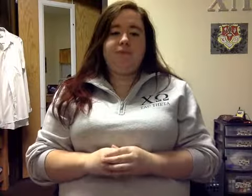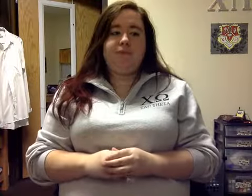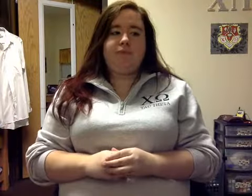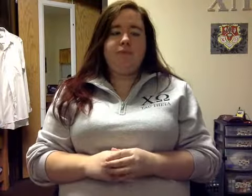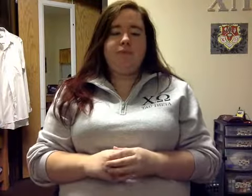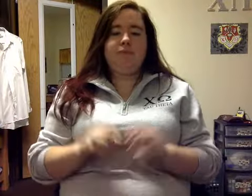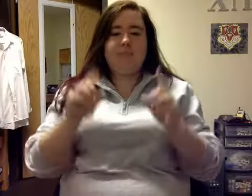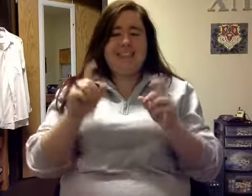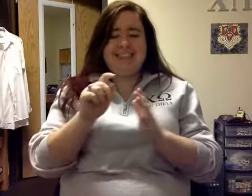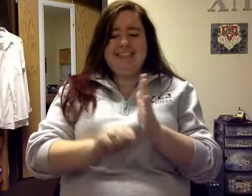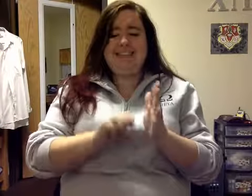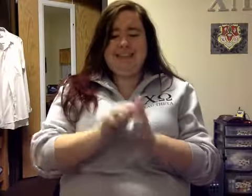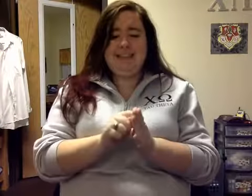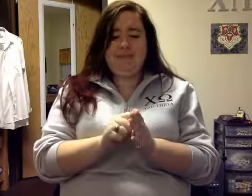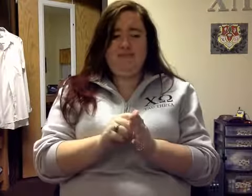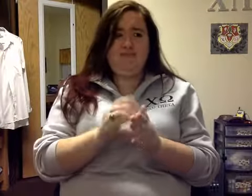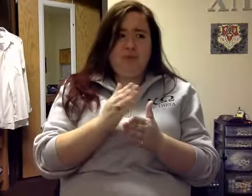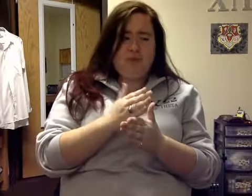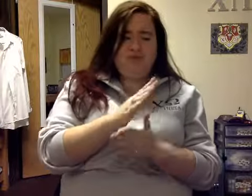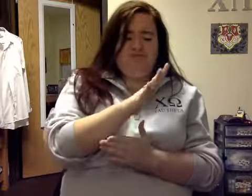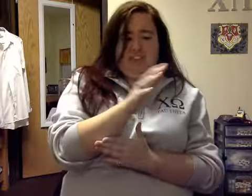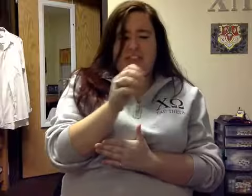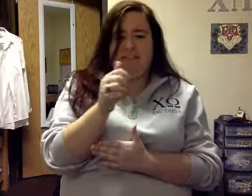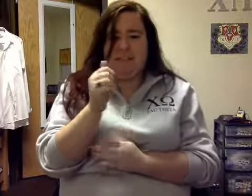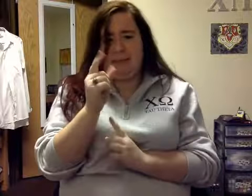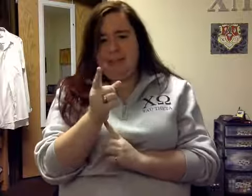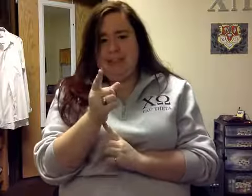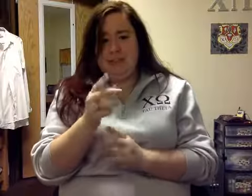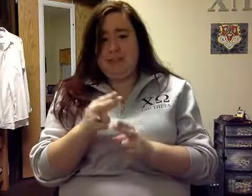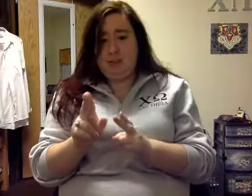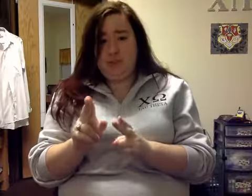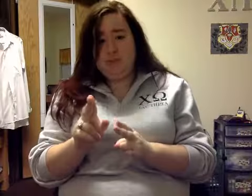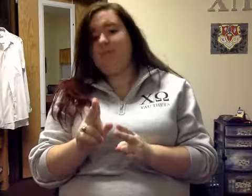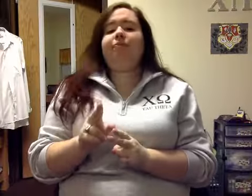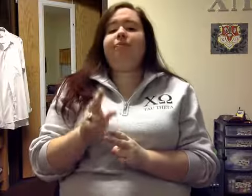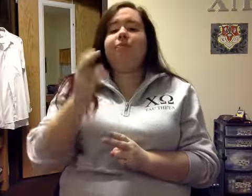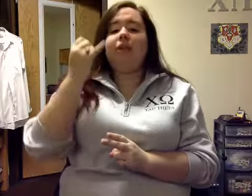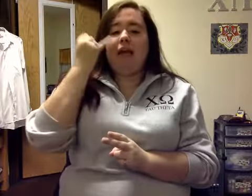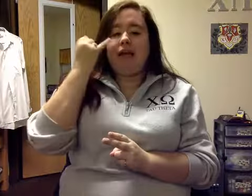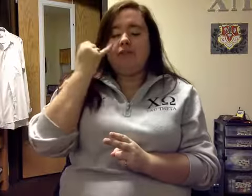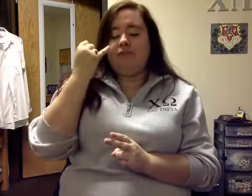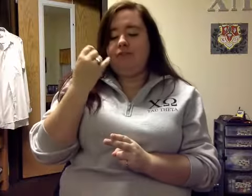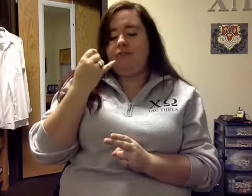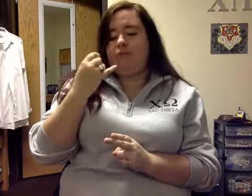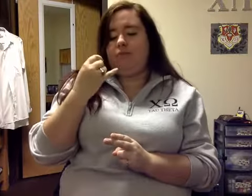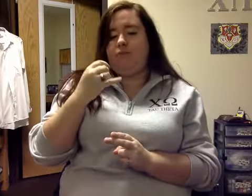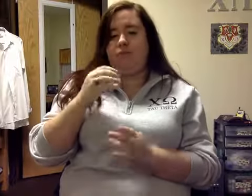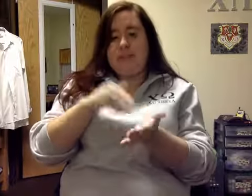5 and 10 minutes. And if the doctor takes any biopsies, if he gets in your esophagus or stomach, sees some